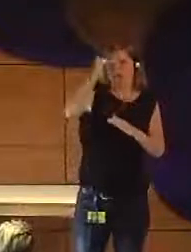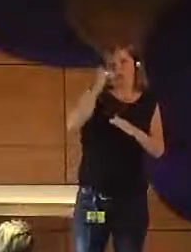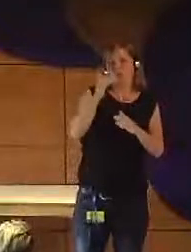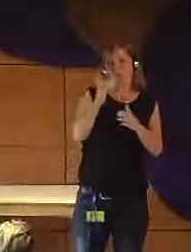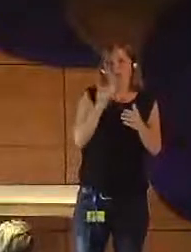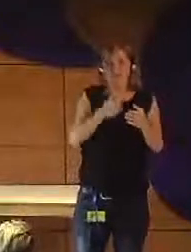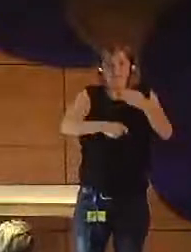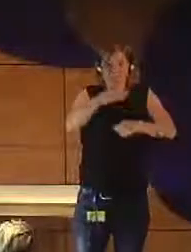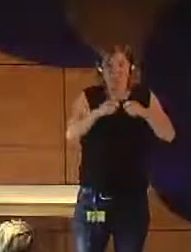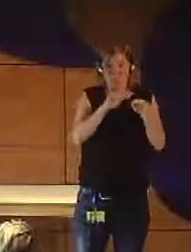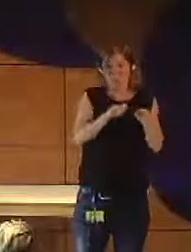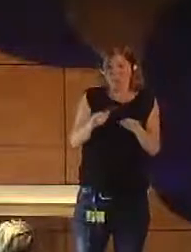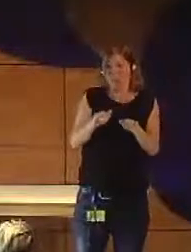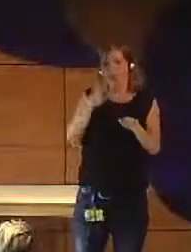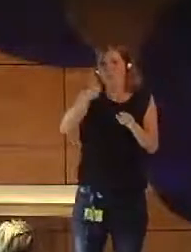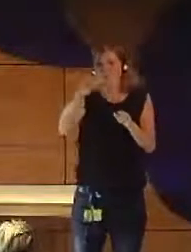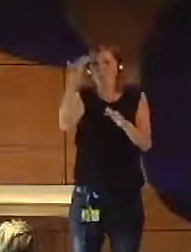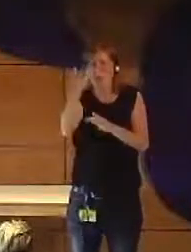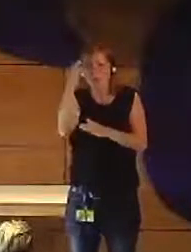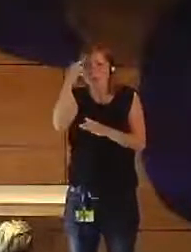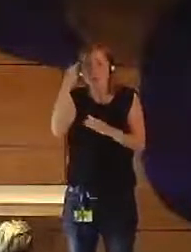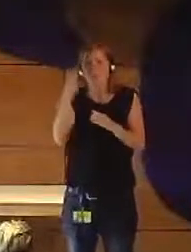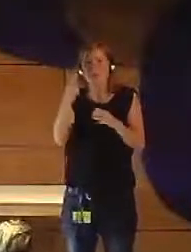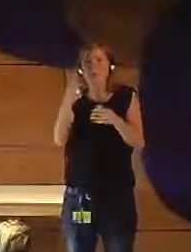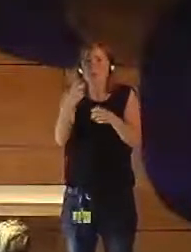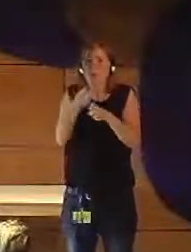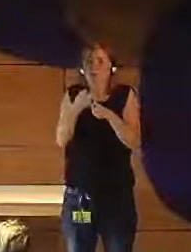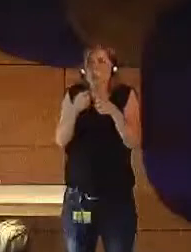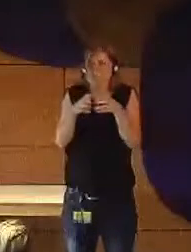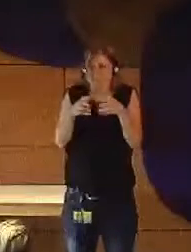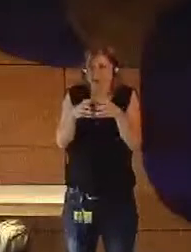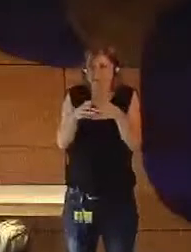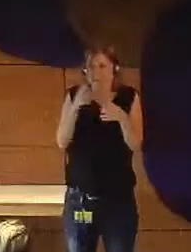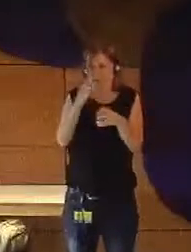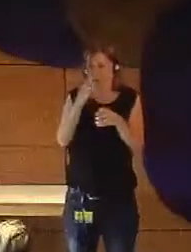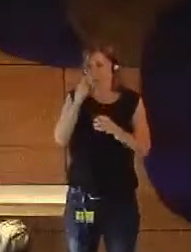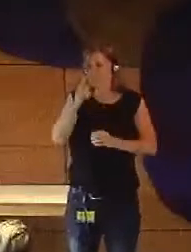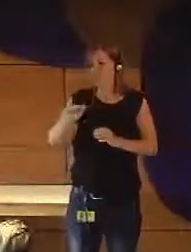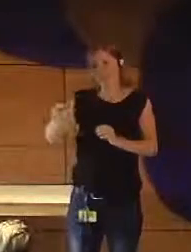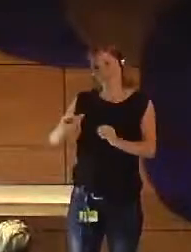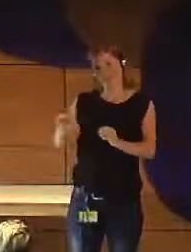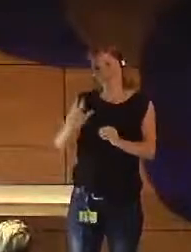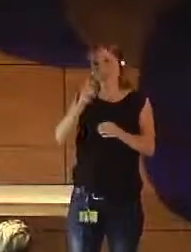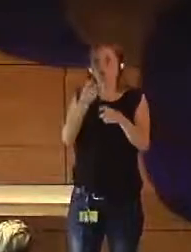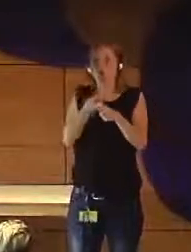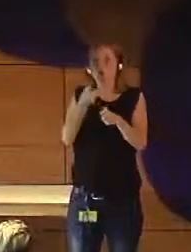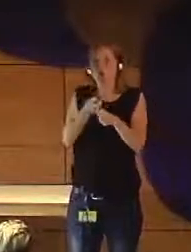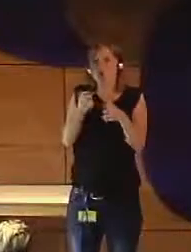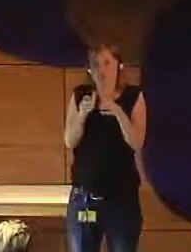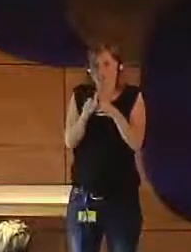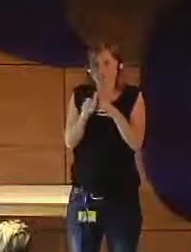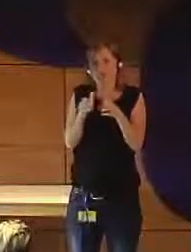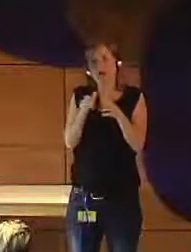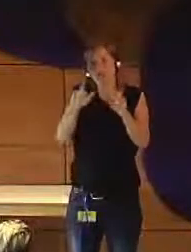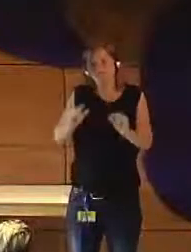density is if you're small, your bone density is small. because what you're measuring, if